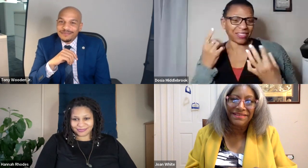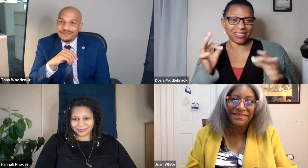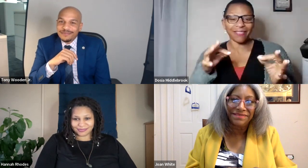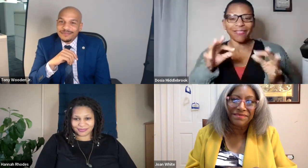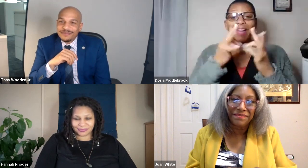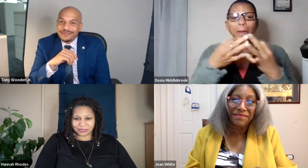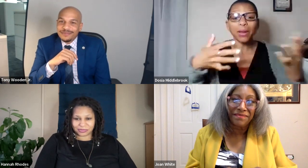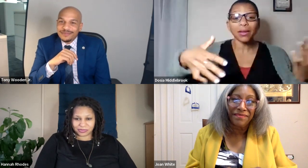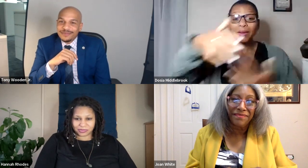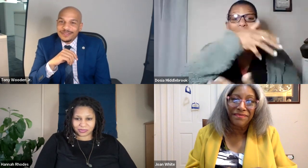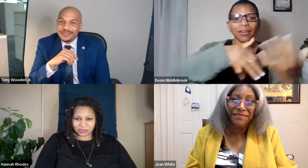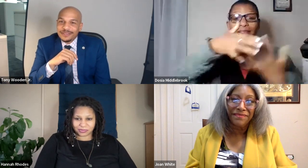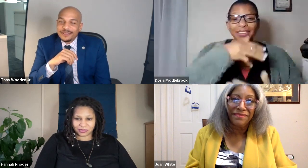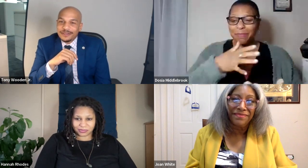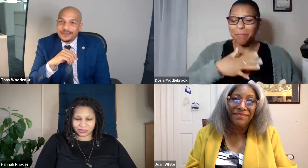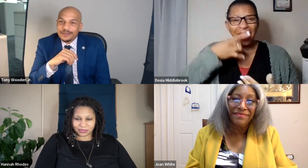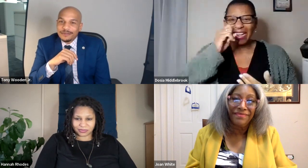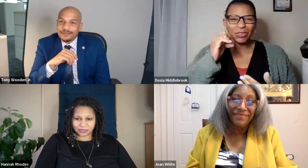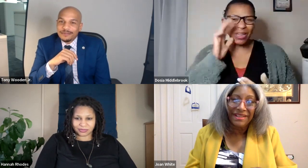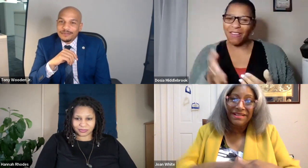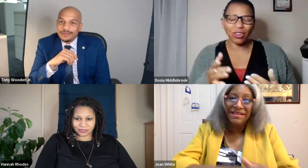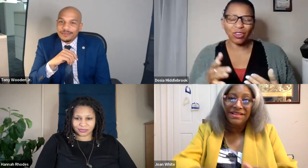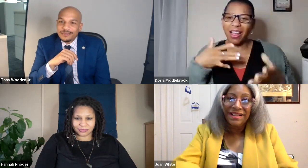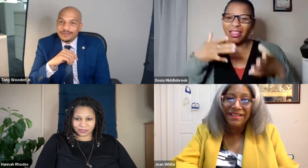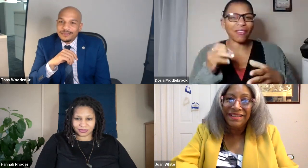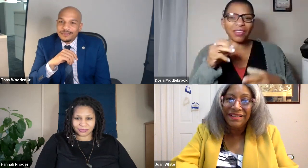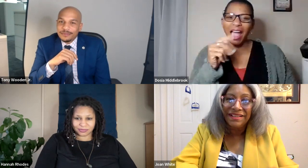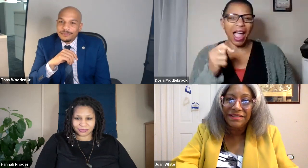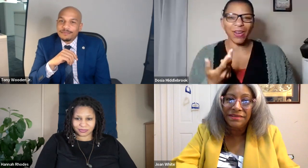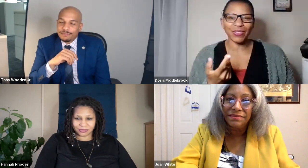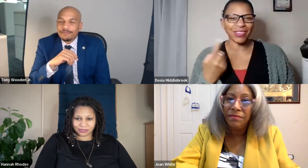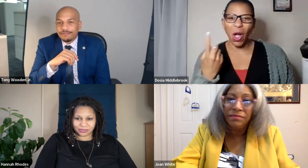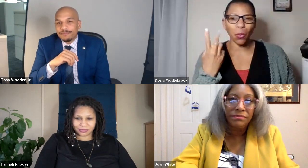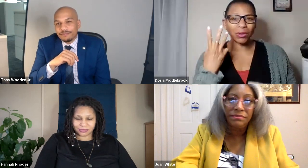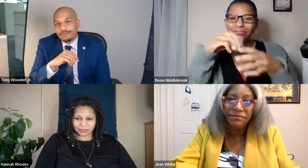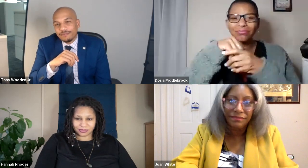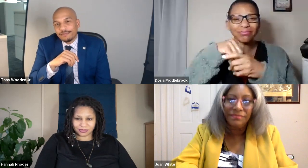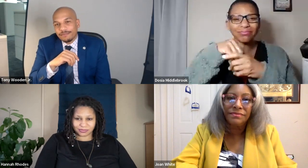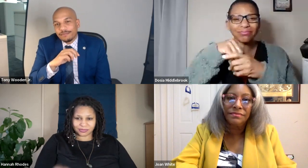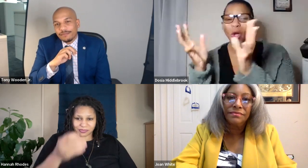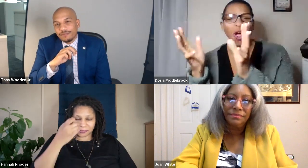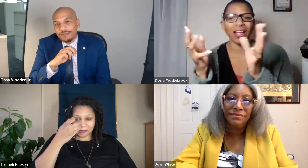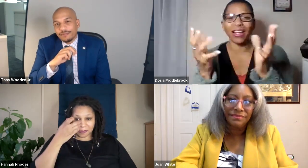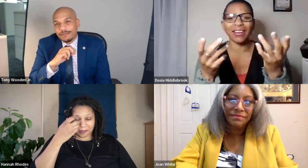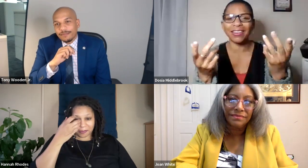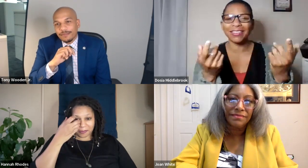again, as has been said, we feel extremely fortunate because the family interactions are always in sign language, right? Our kids never feel out. They're always